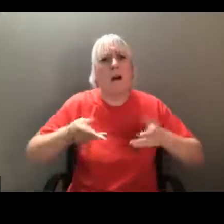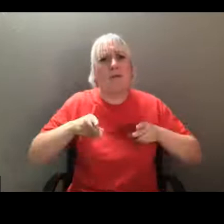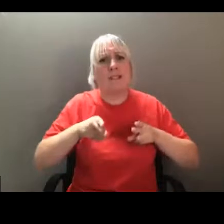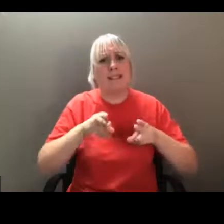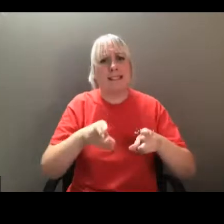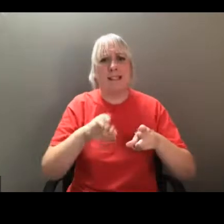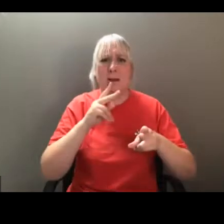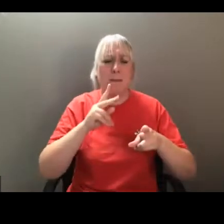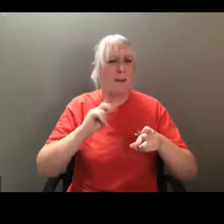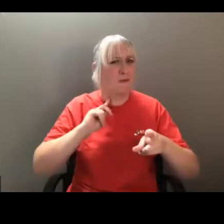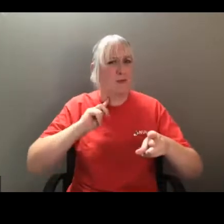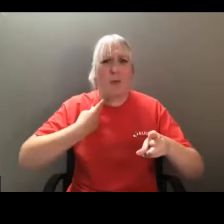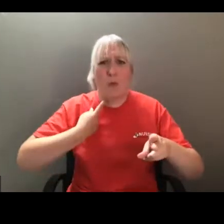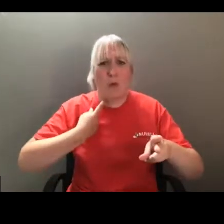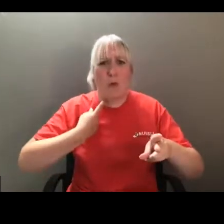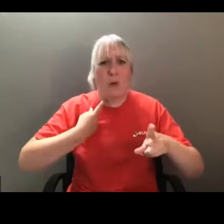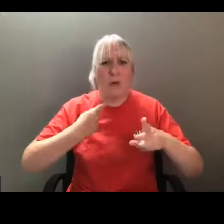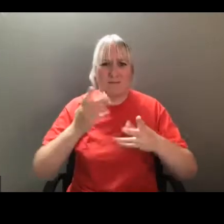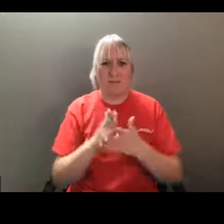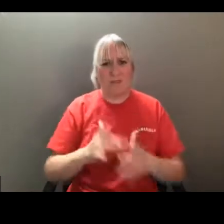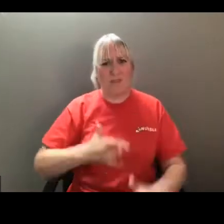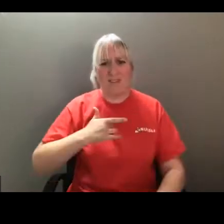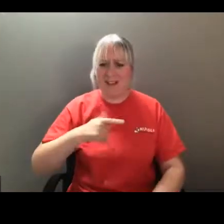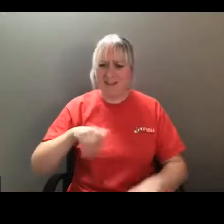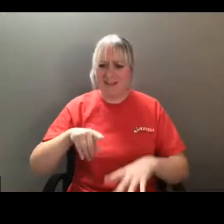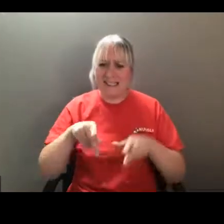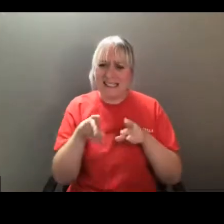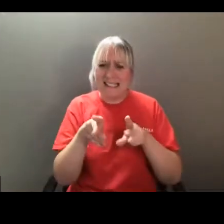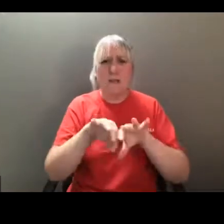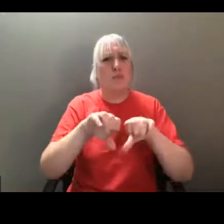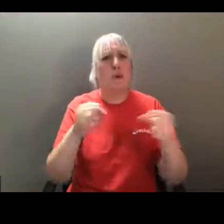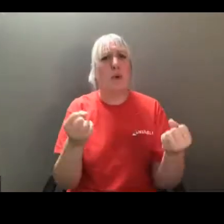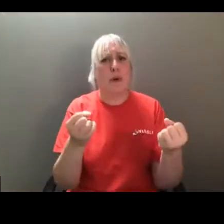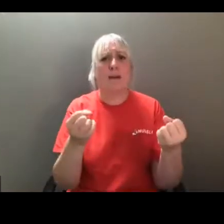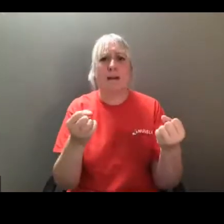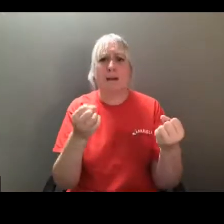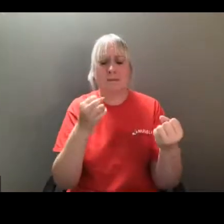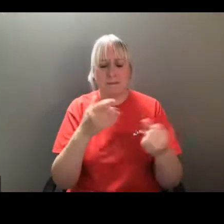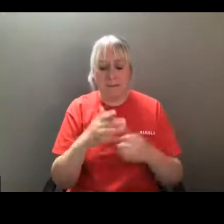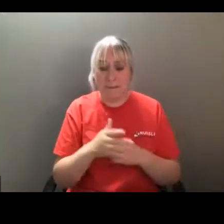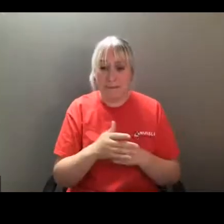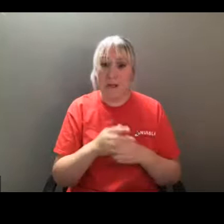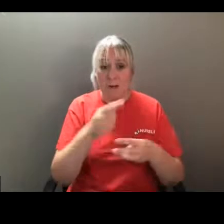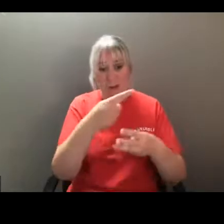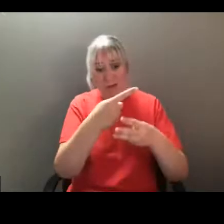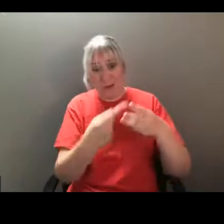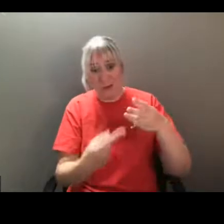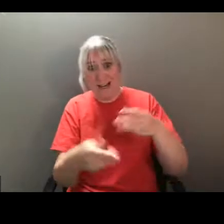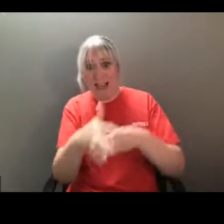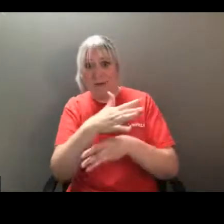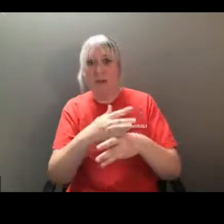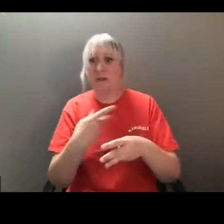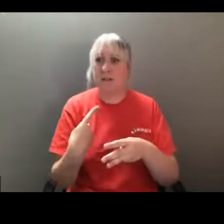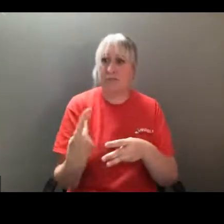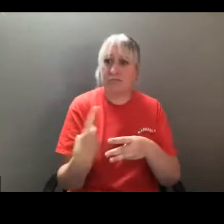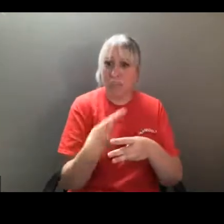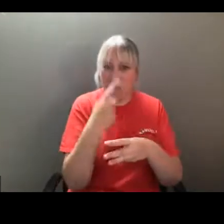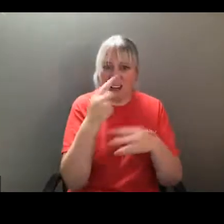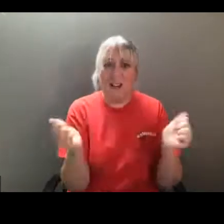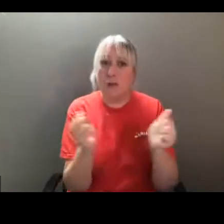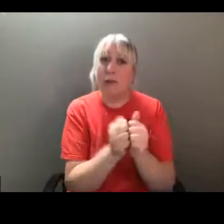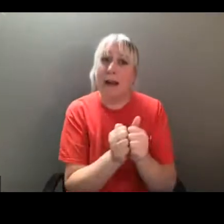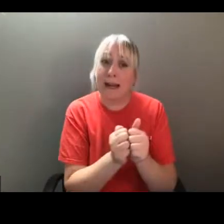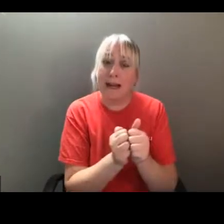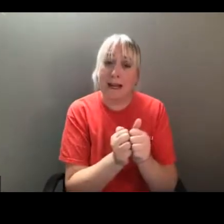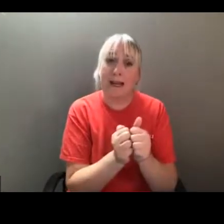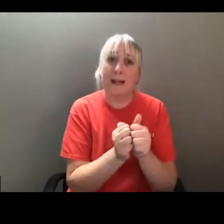broken. I think we can come together in agreement on those main areas, but without asking for a UBI. And I will go into some